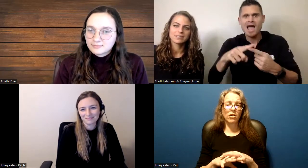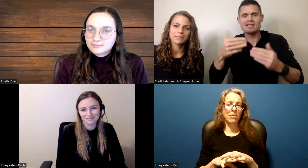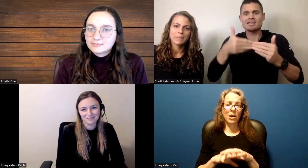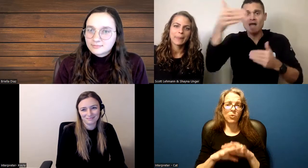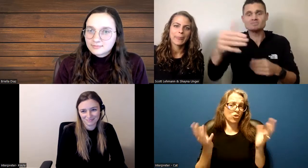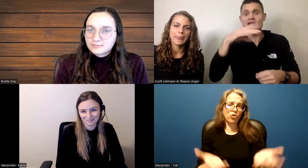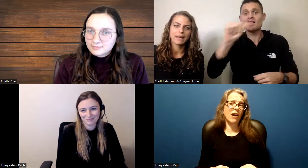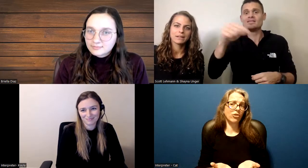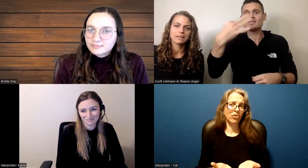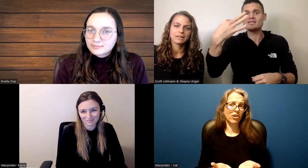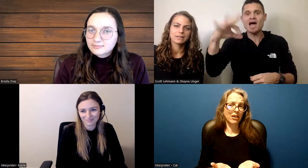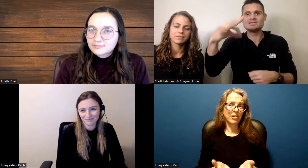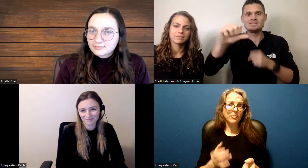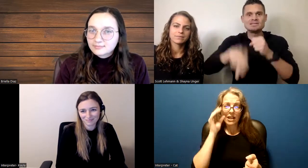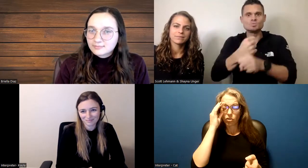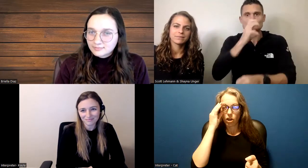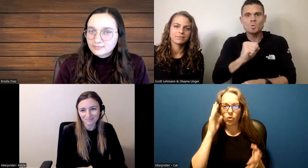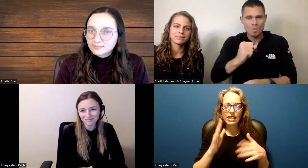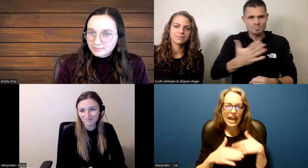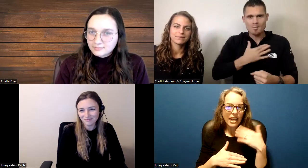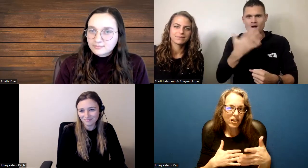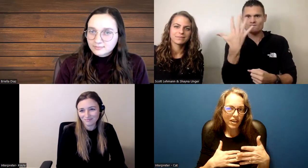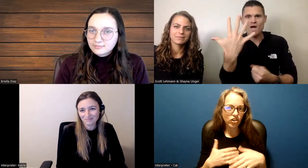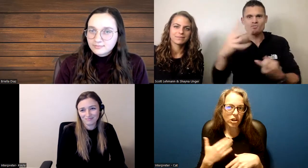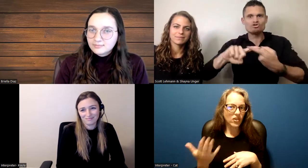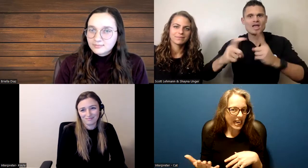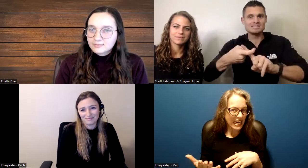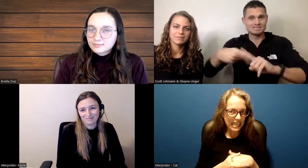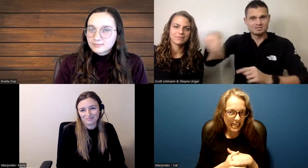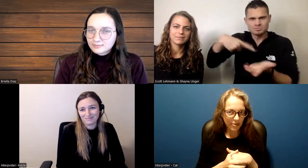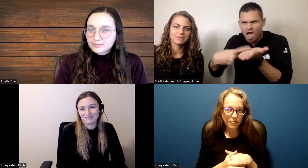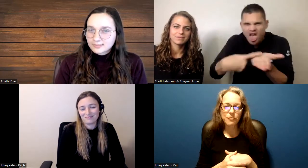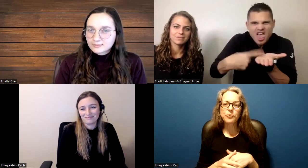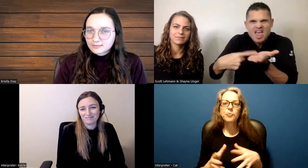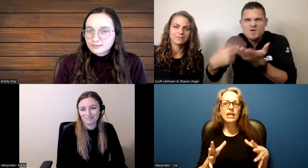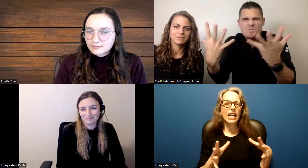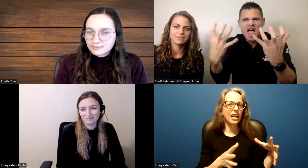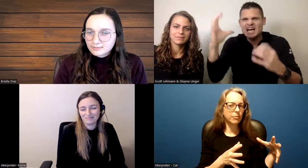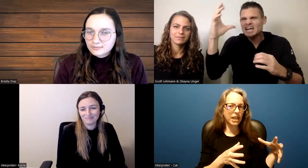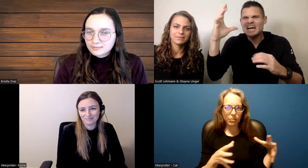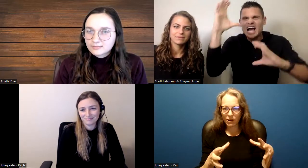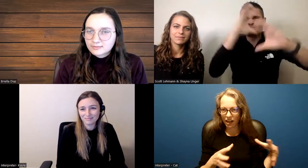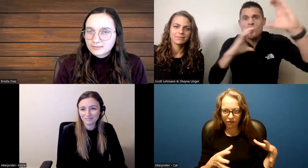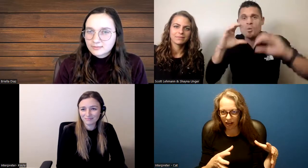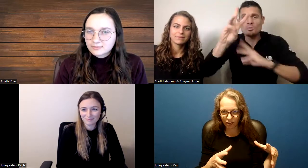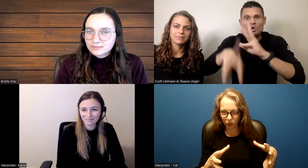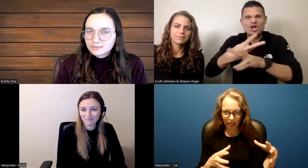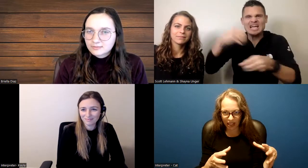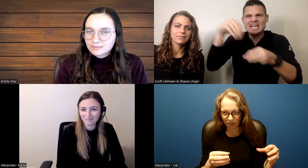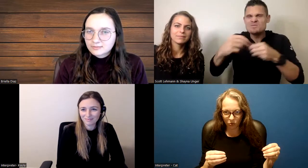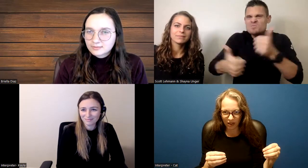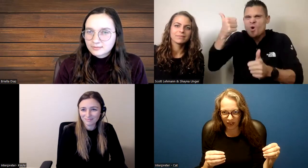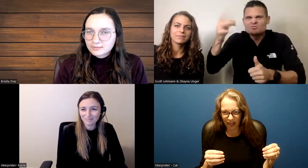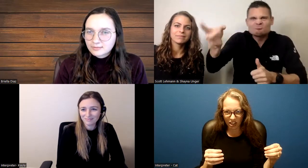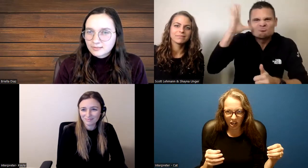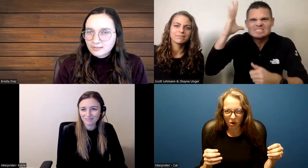for my world travels. So next adventure, I was 19. I had me and my five friends, we got